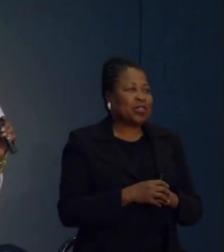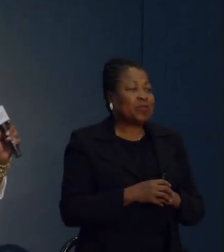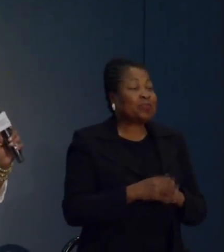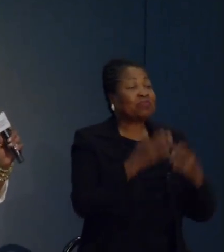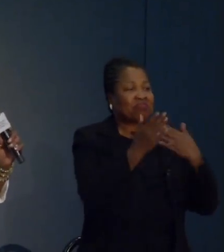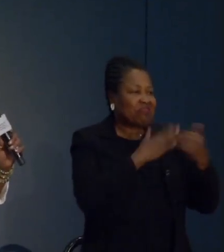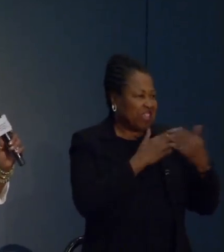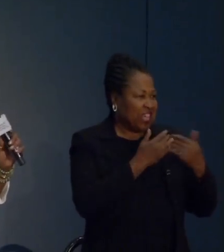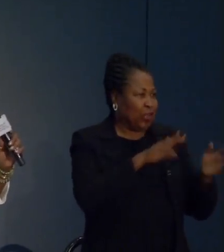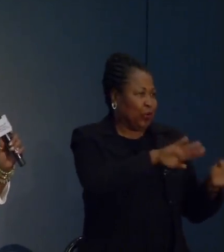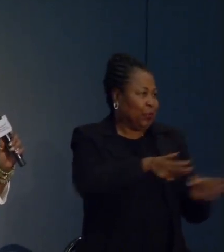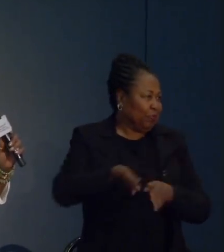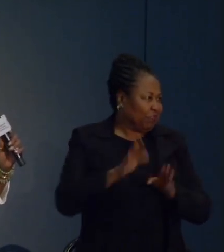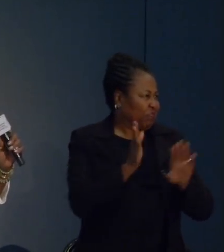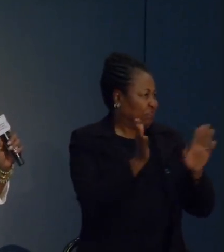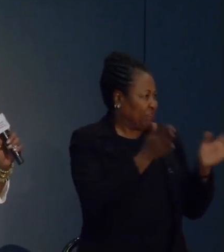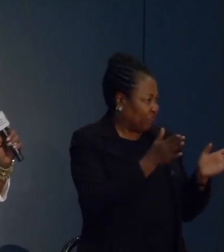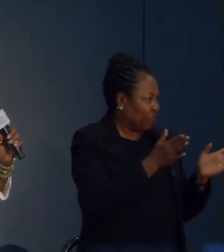Anywho,